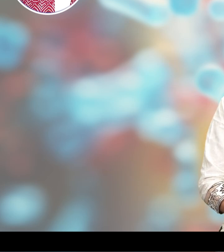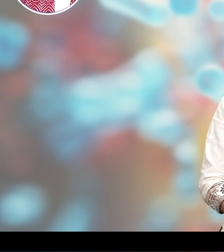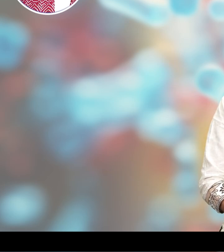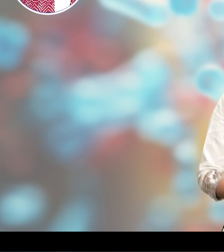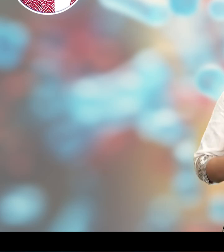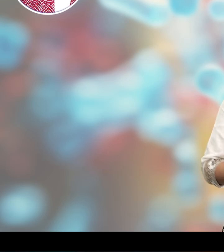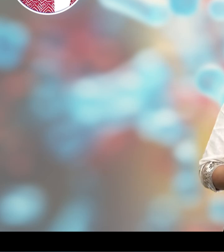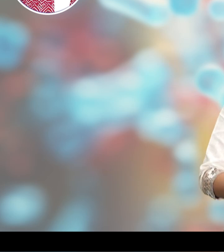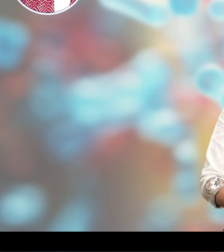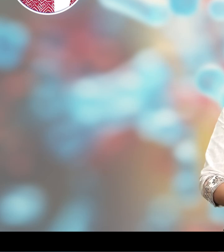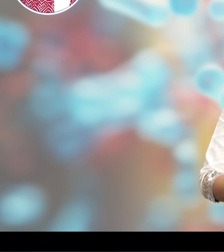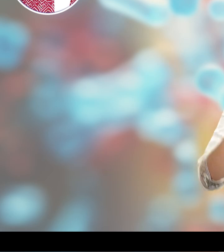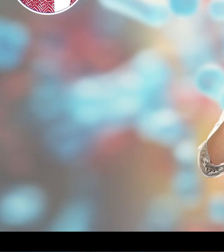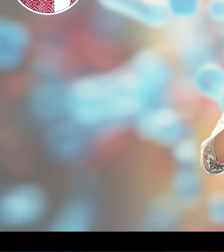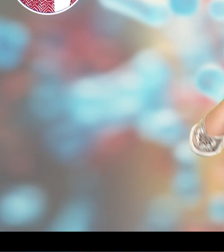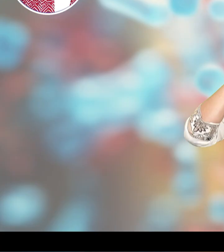What are the diseases